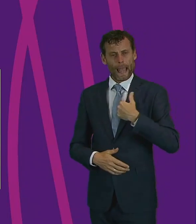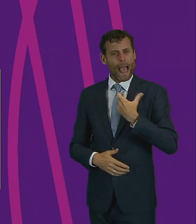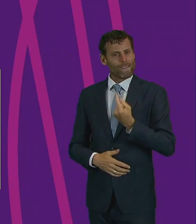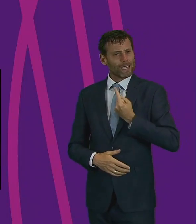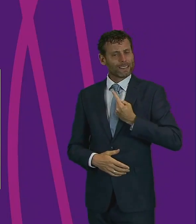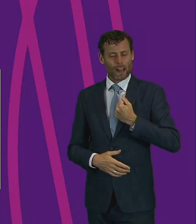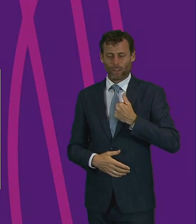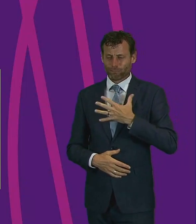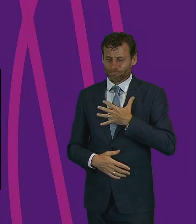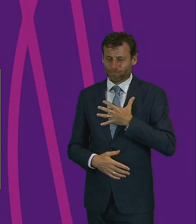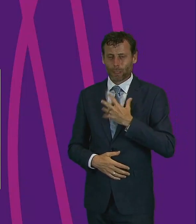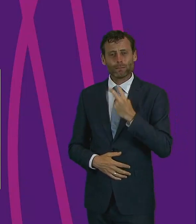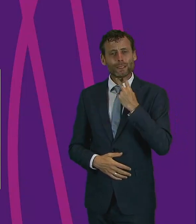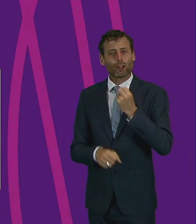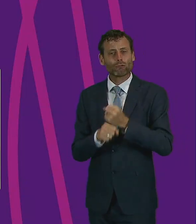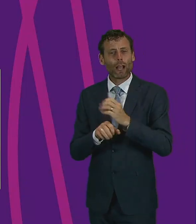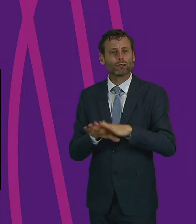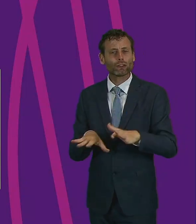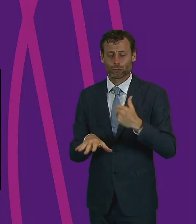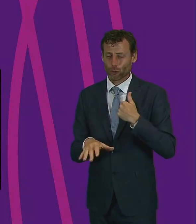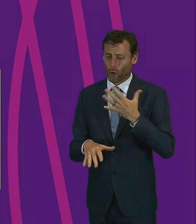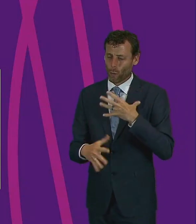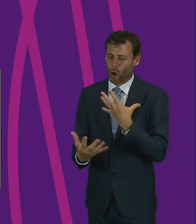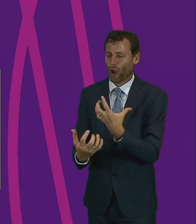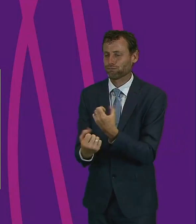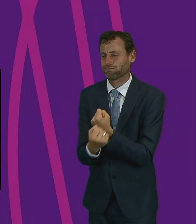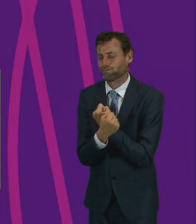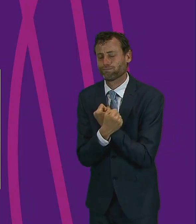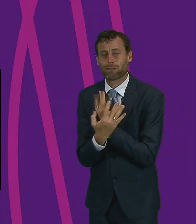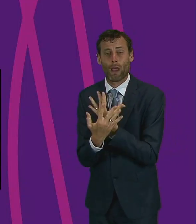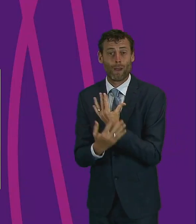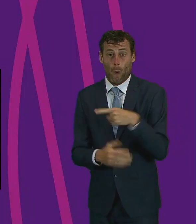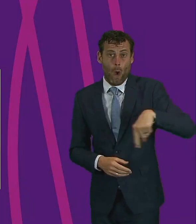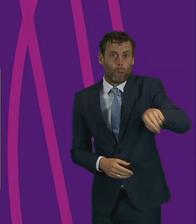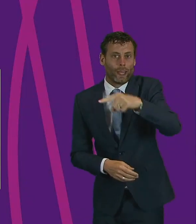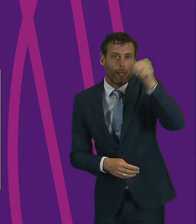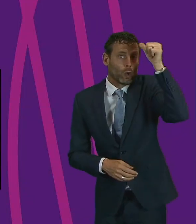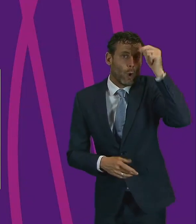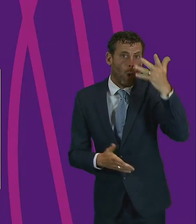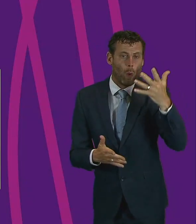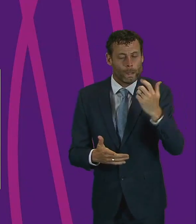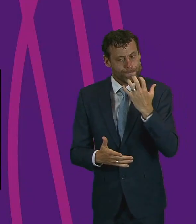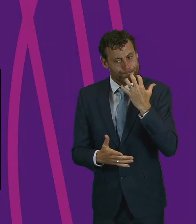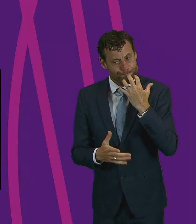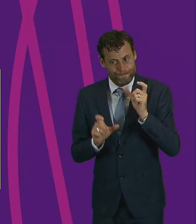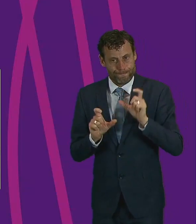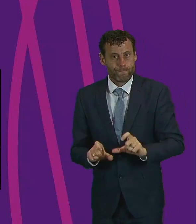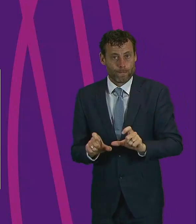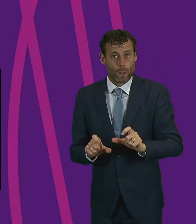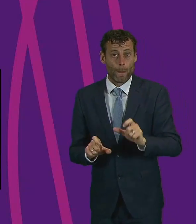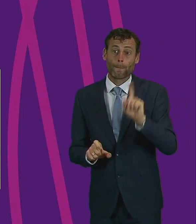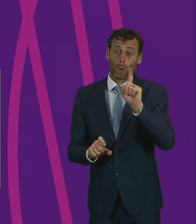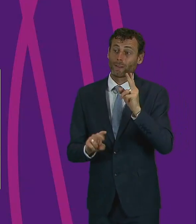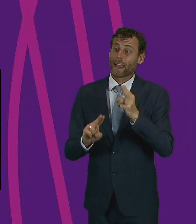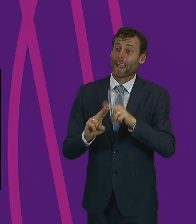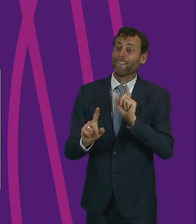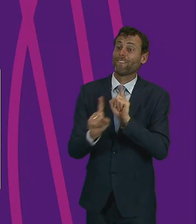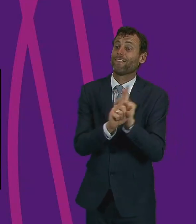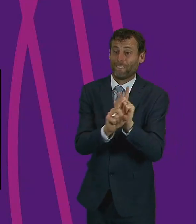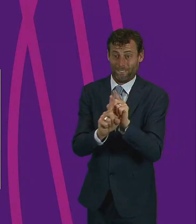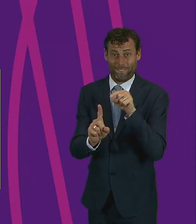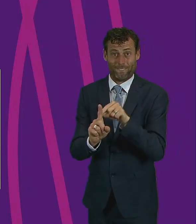interact with them face to face. Every single one of us understands the continuance of restriction causes harm of its own